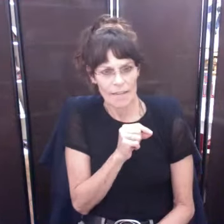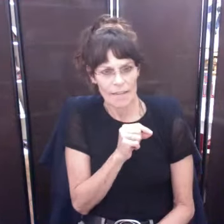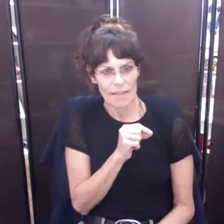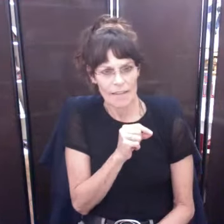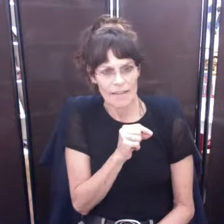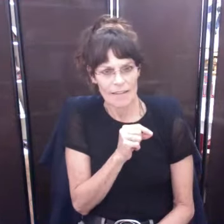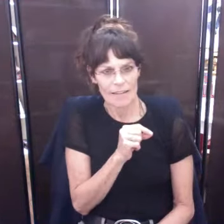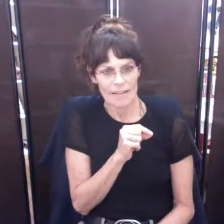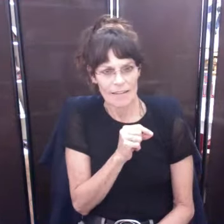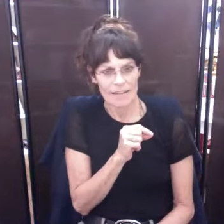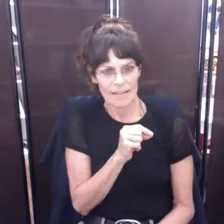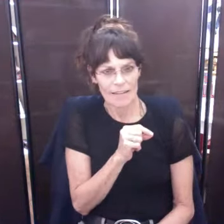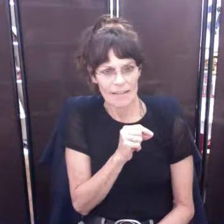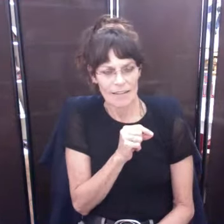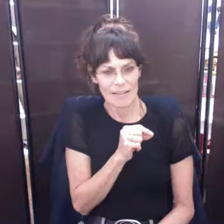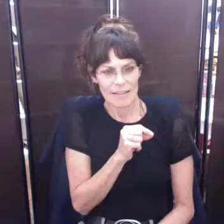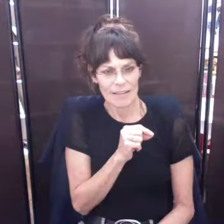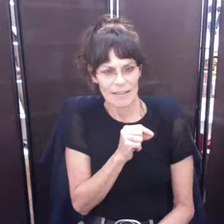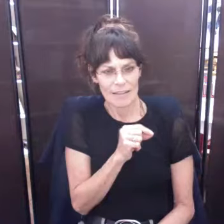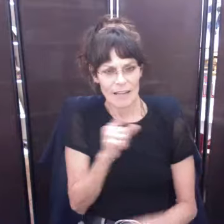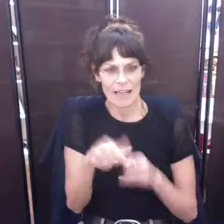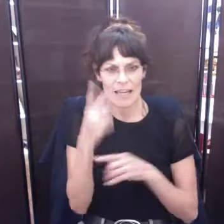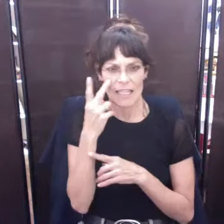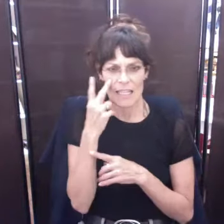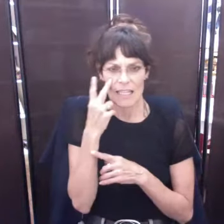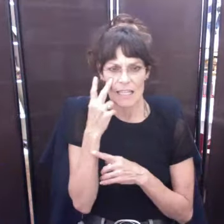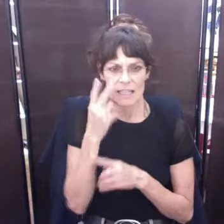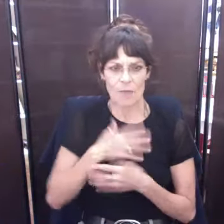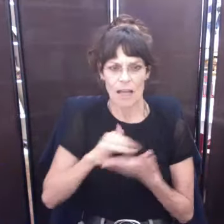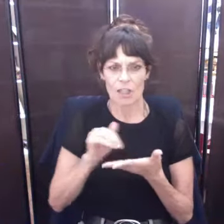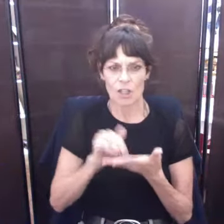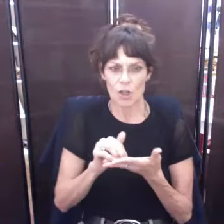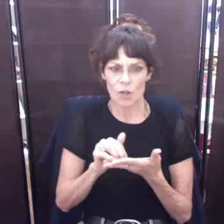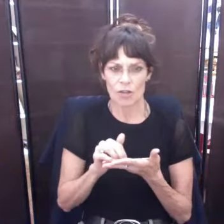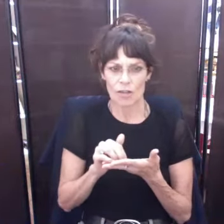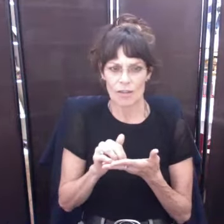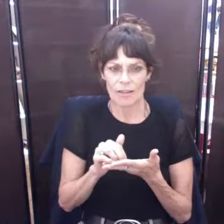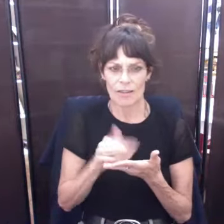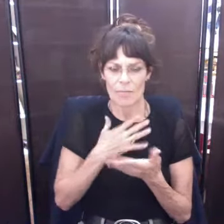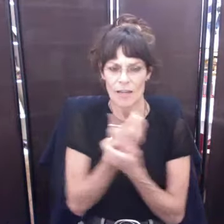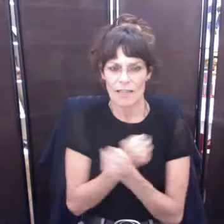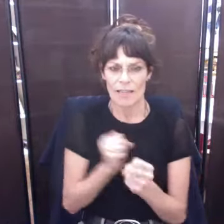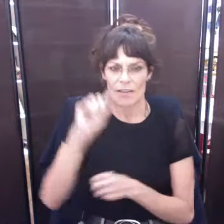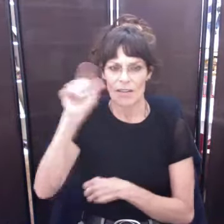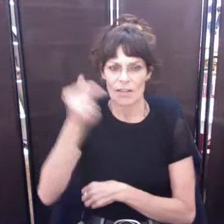Okay, I can't see. So this is going to be my excuse. This is my saving grace moment, saving face